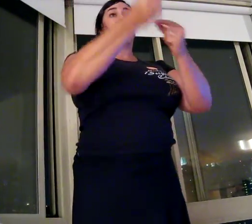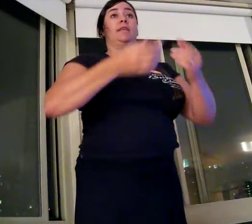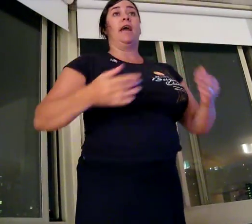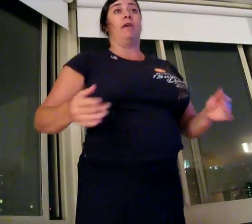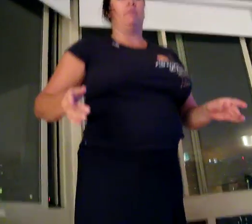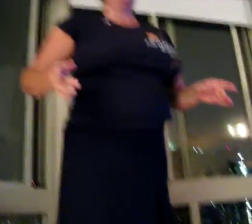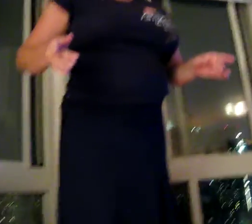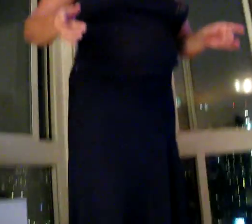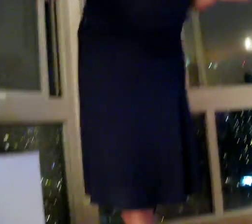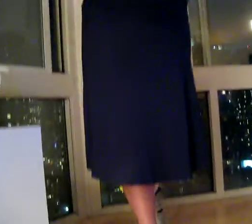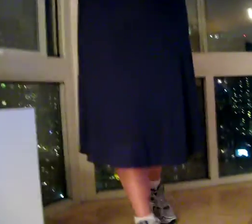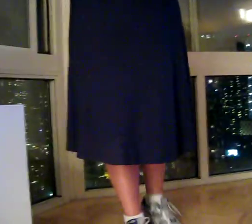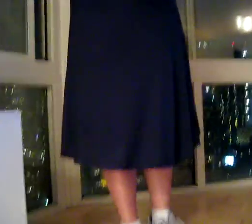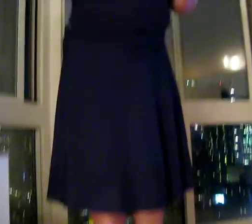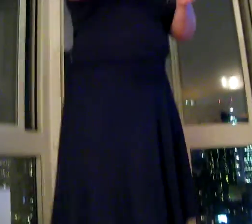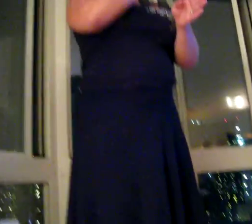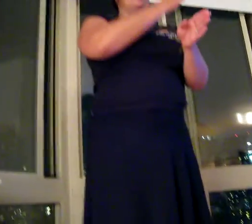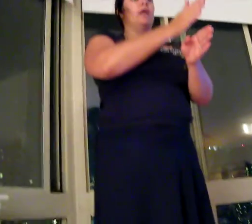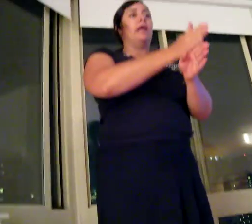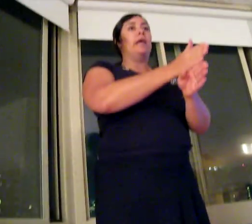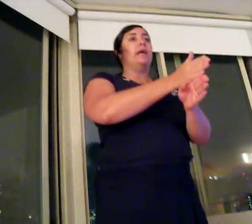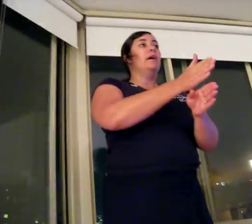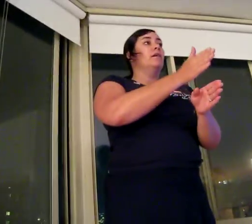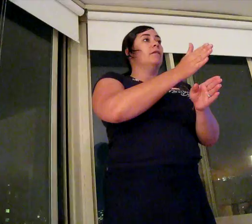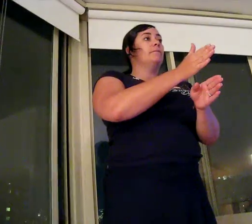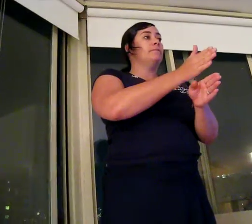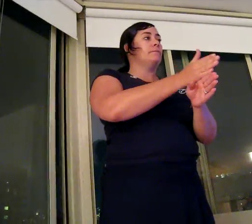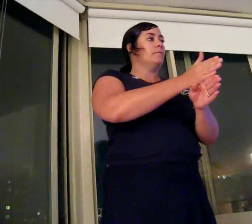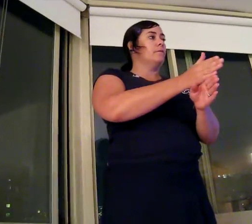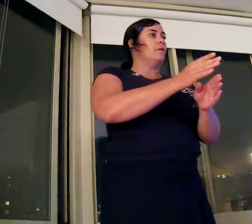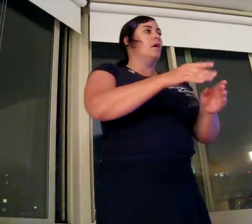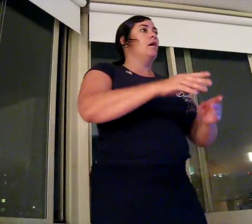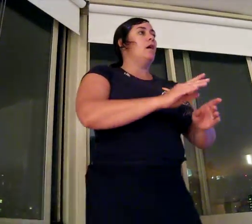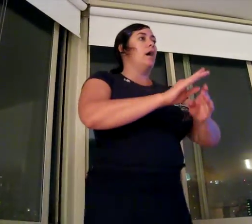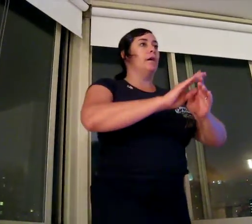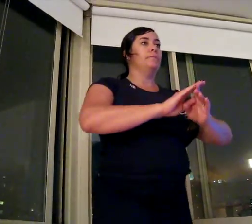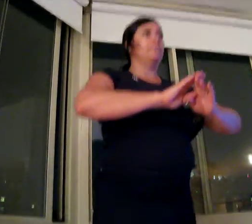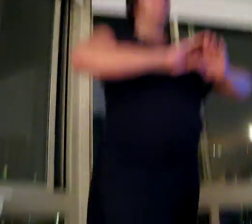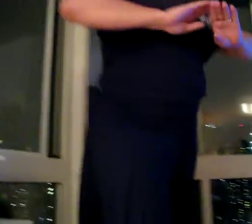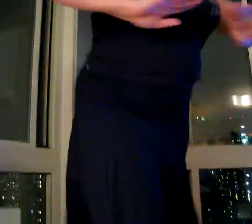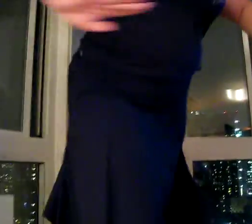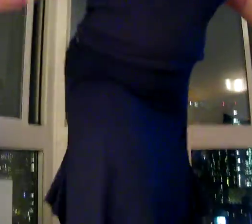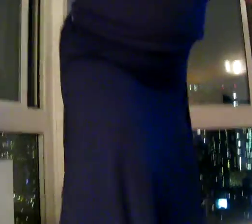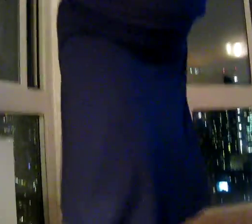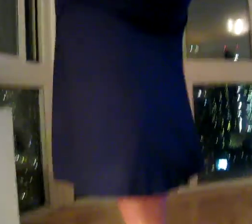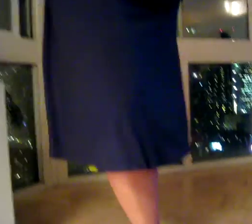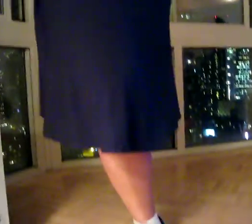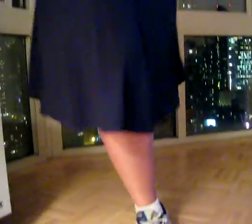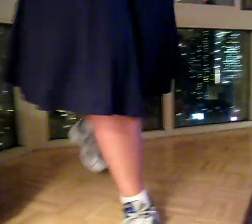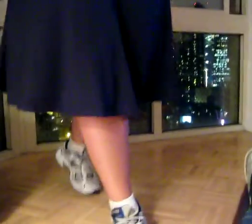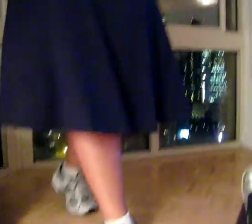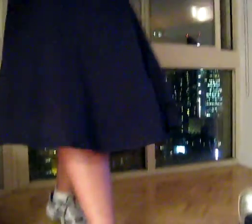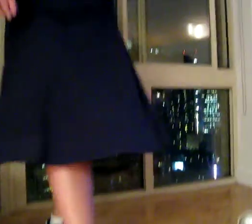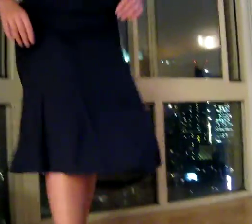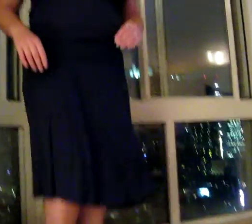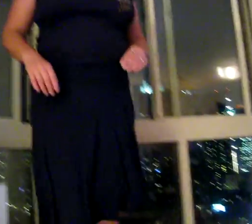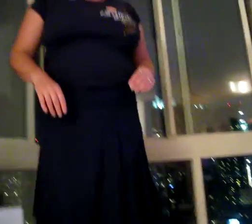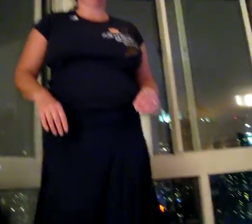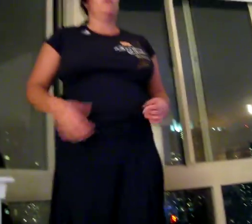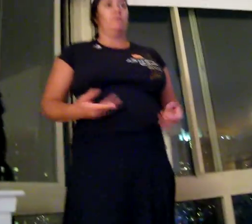scale. So, her E... Yeah. A balancing point. A scale is like the things that they